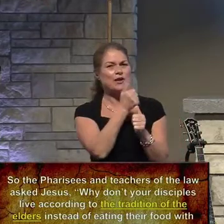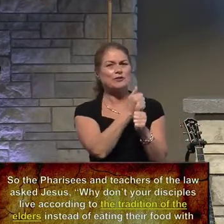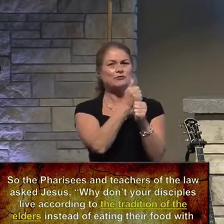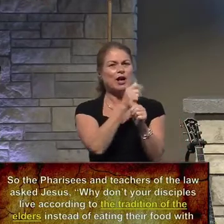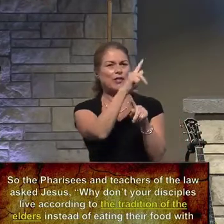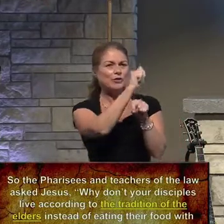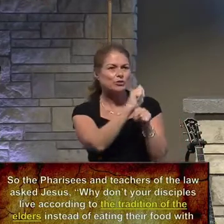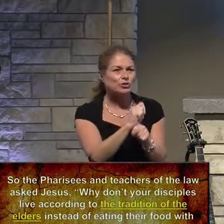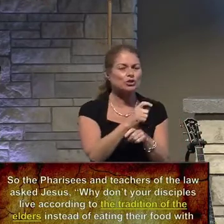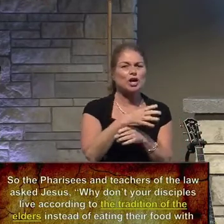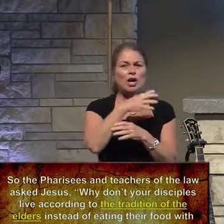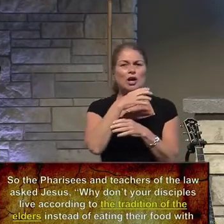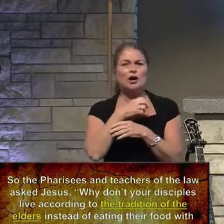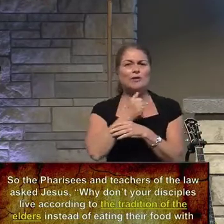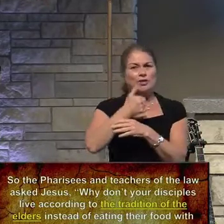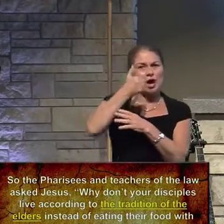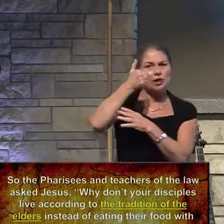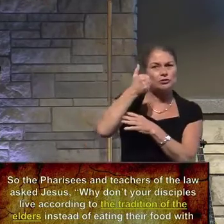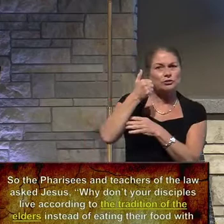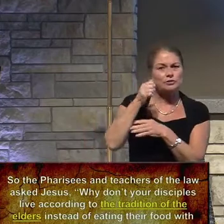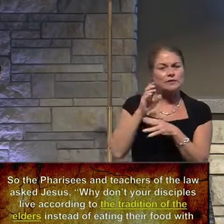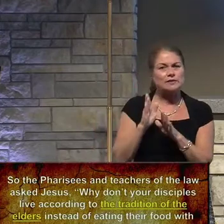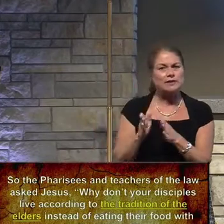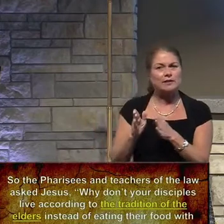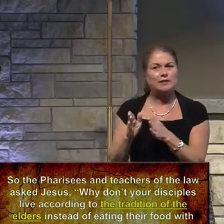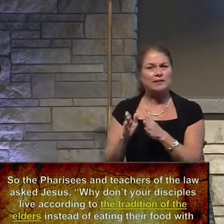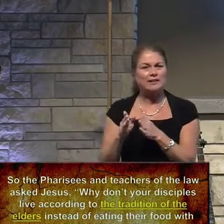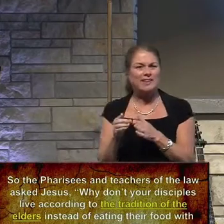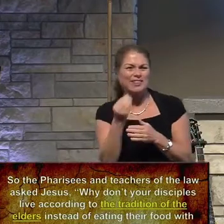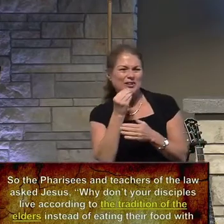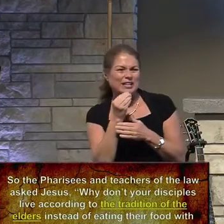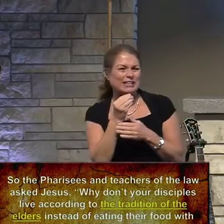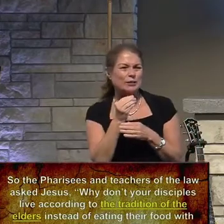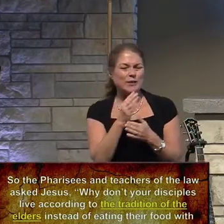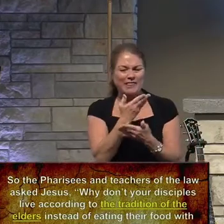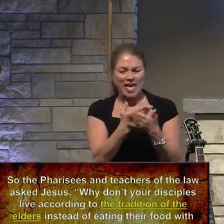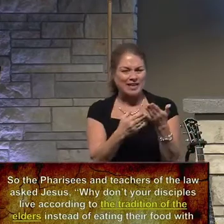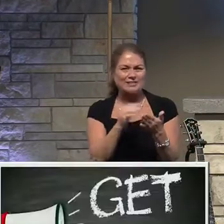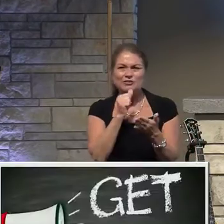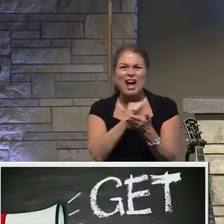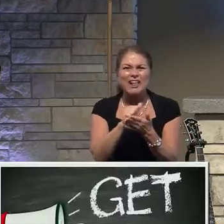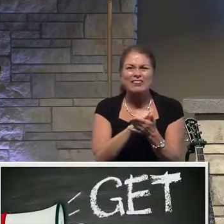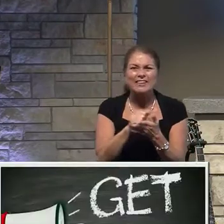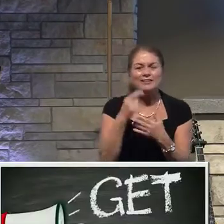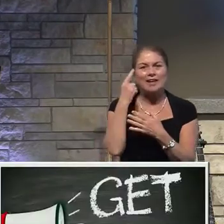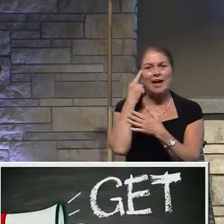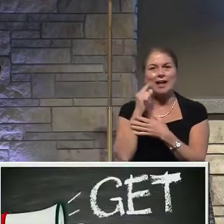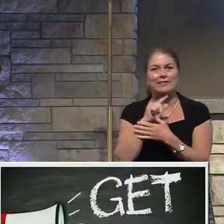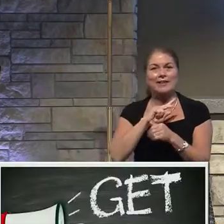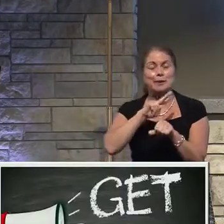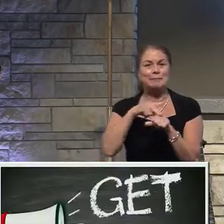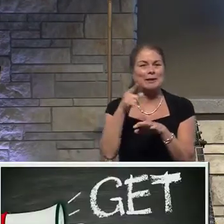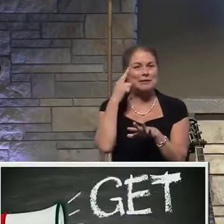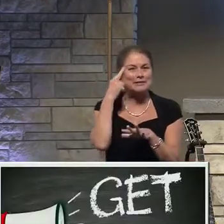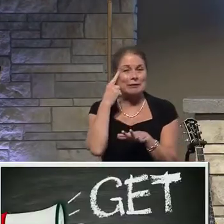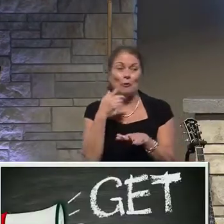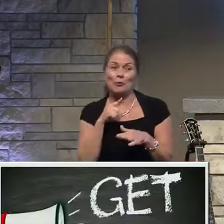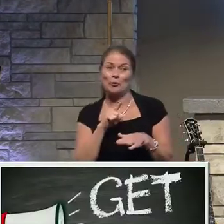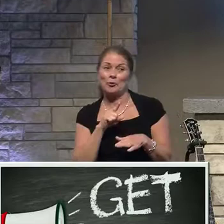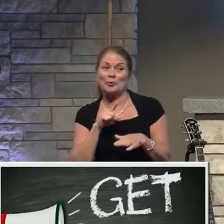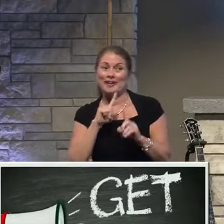elders instead of eating their food with defiled hands?" I don't know. I think Peter would say, "Oh, this is going to be